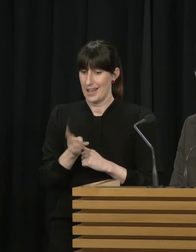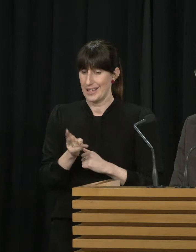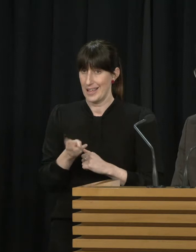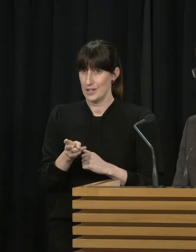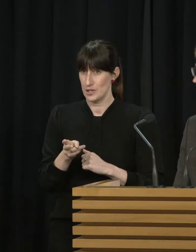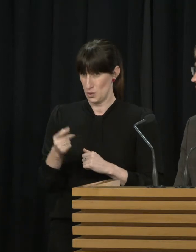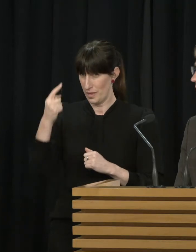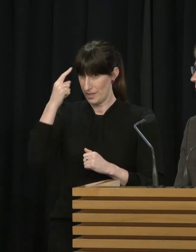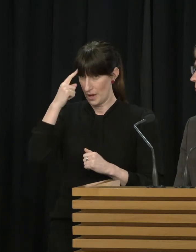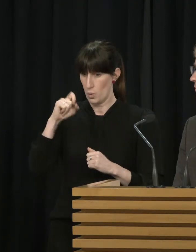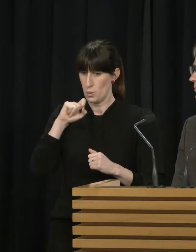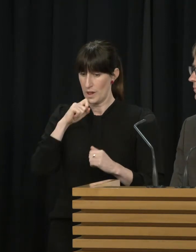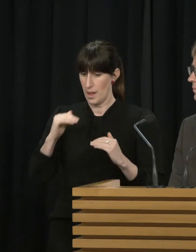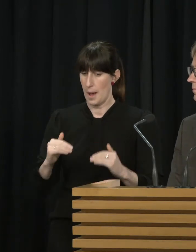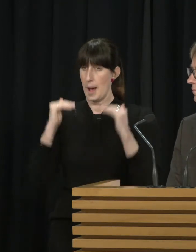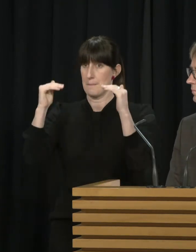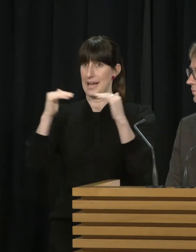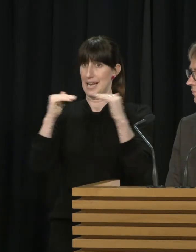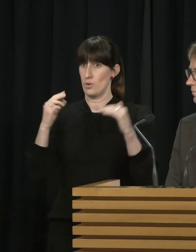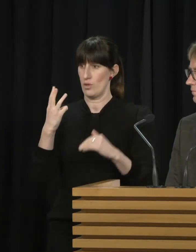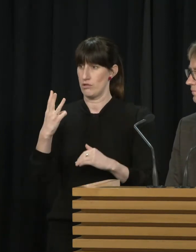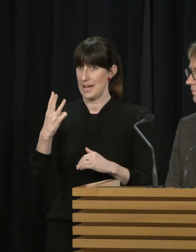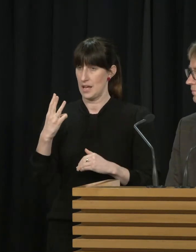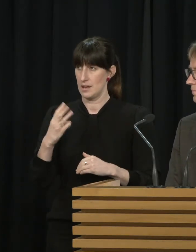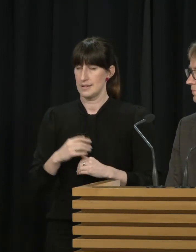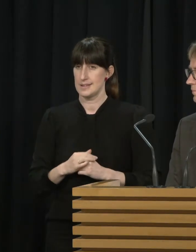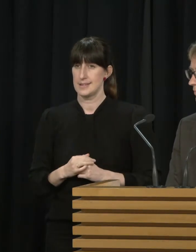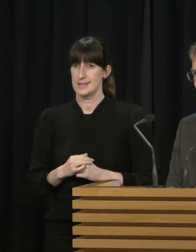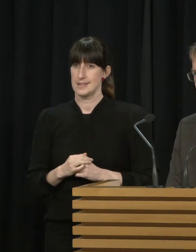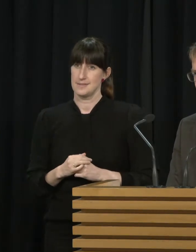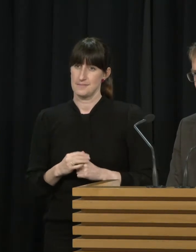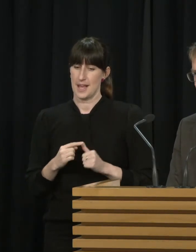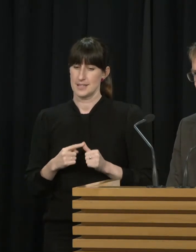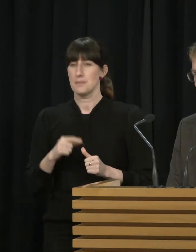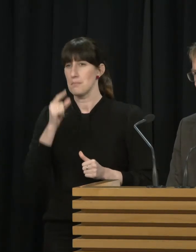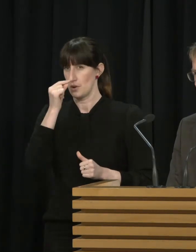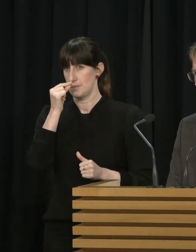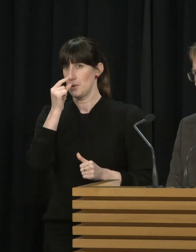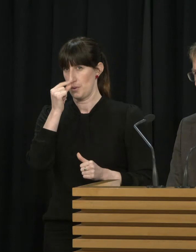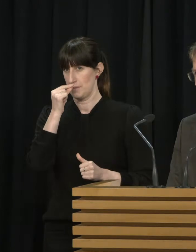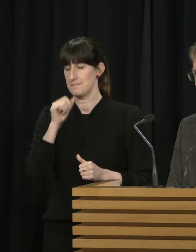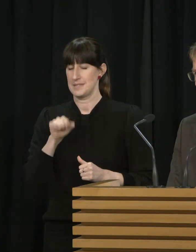like that? Possibly, yeah. And Dr. Bloomfield,